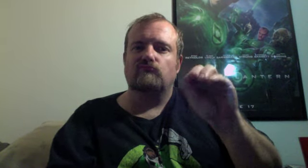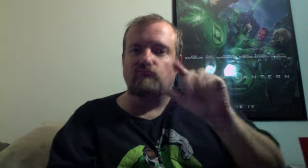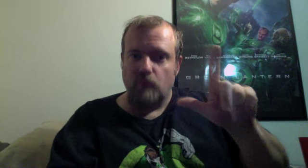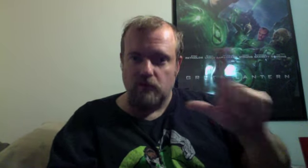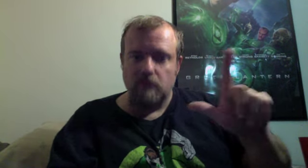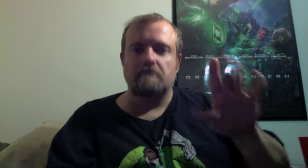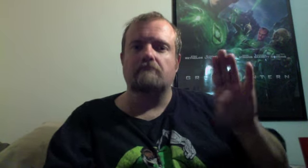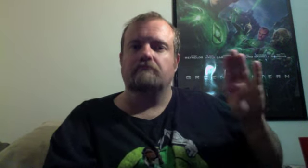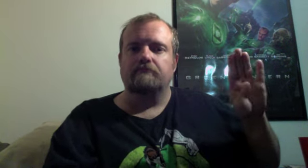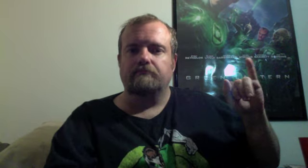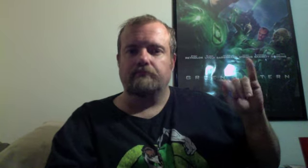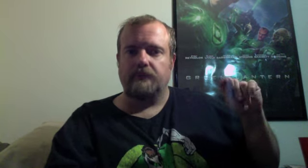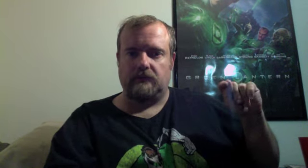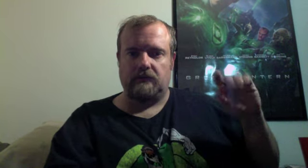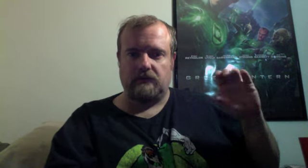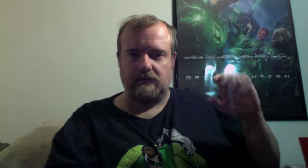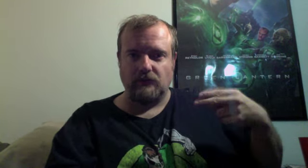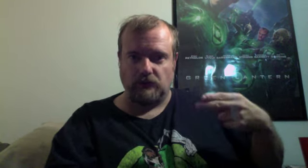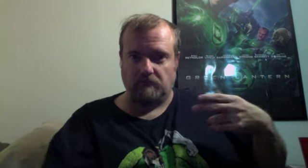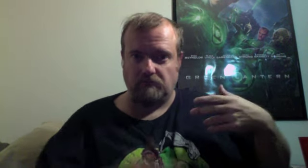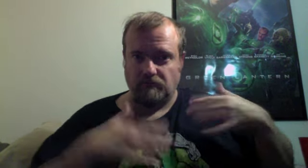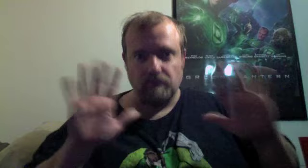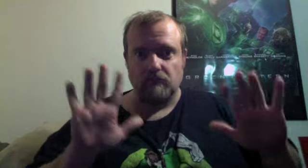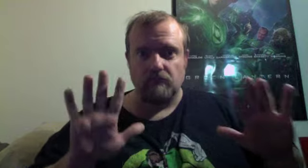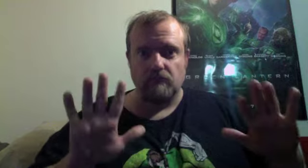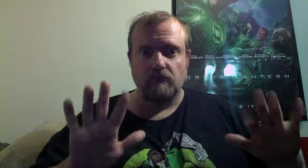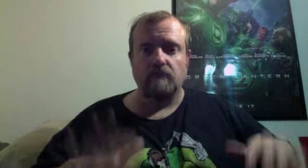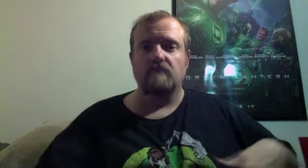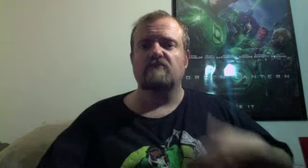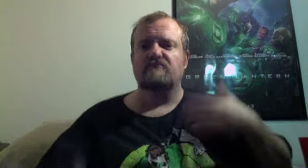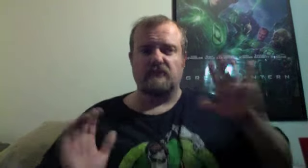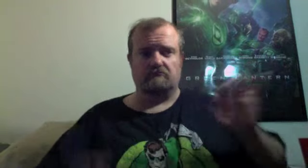Next, to each side of the heel band, they weld a pin which holds a pivoting arm.